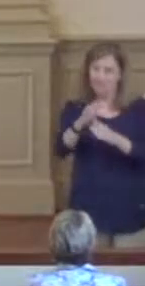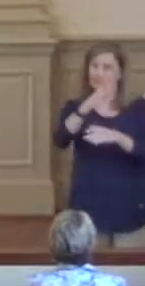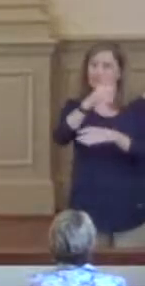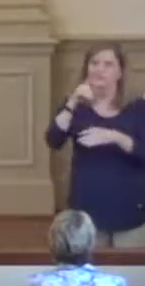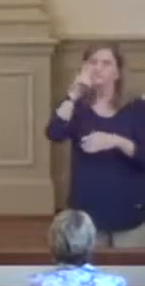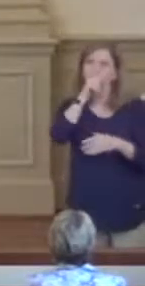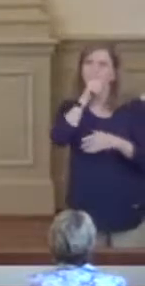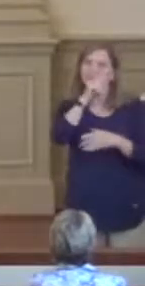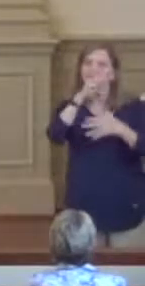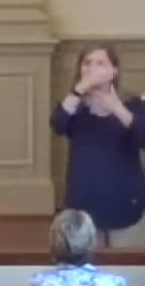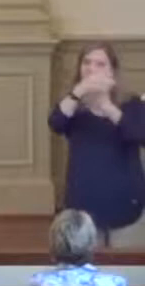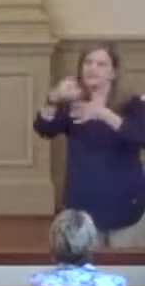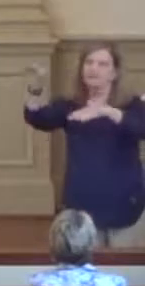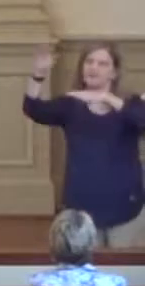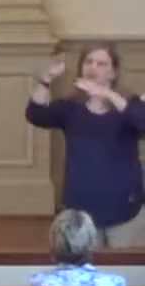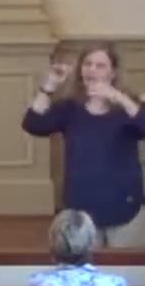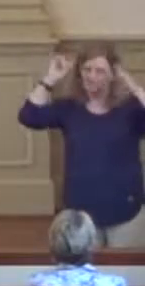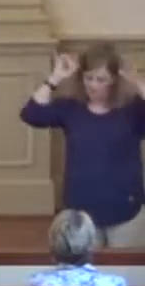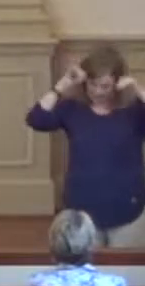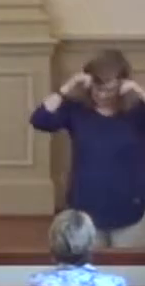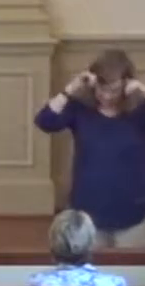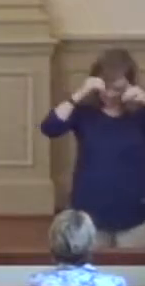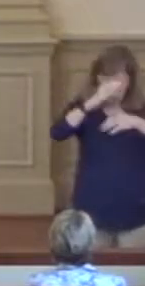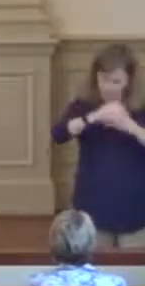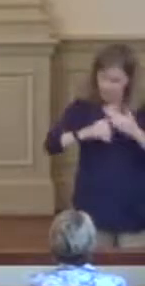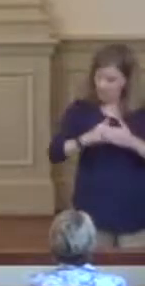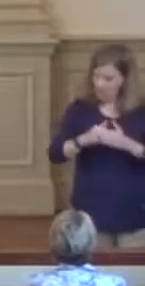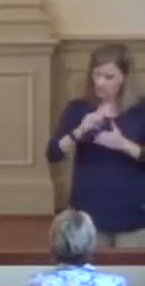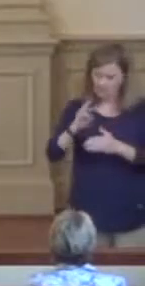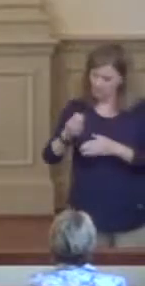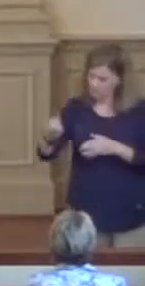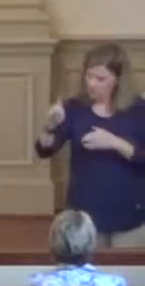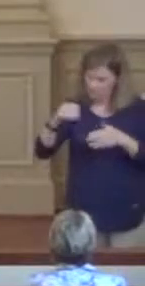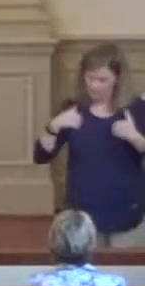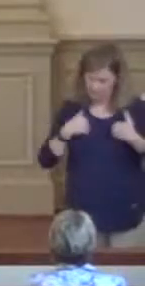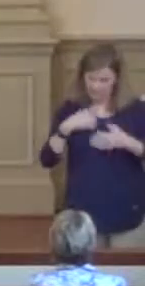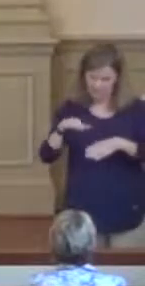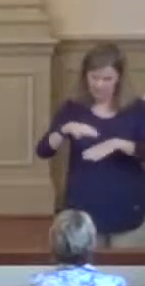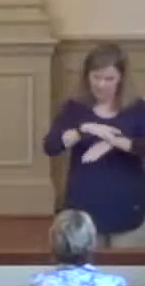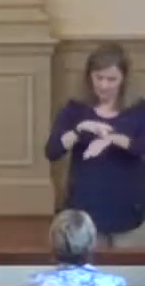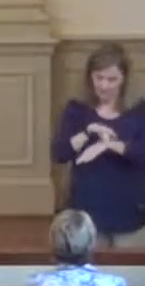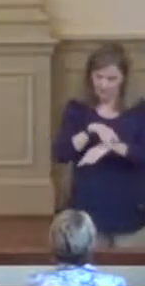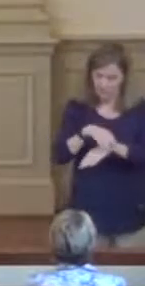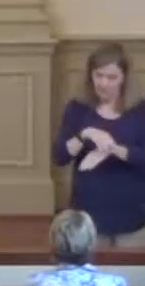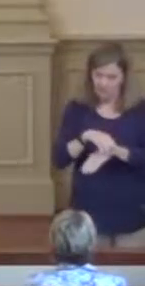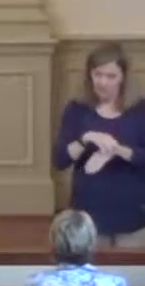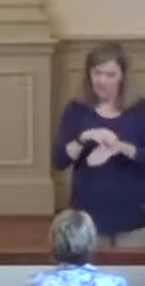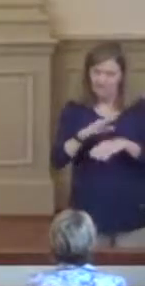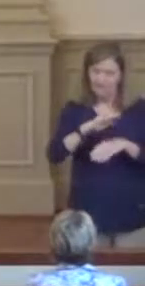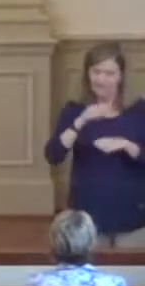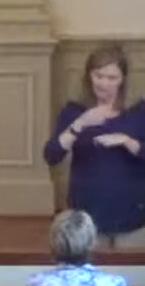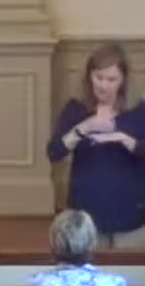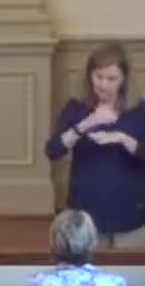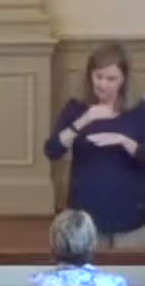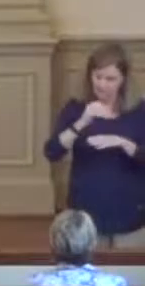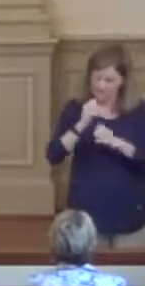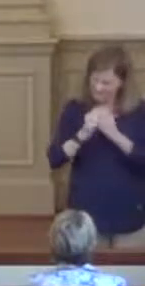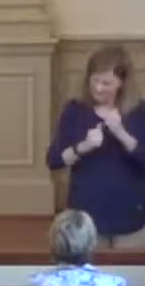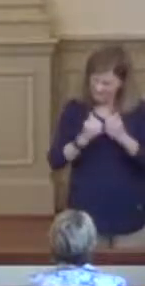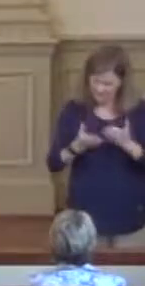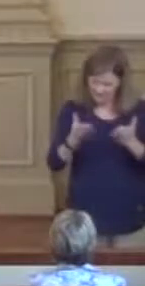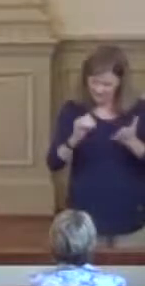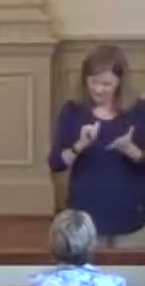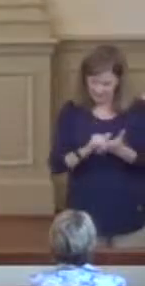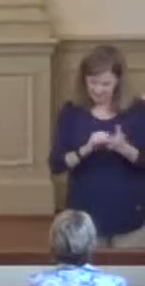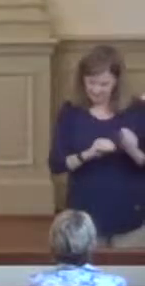birds of the air, and over the cattle, and over all the wild animals of the earth, and over every creeping thing that creeps upon